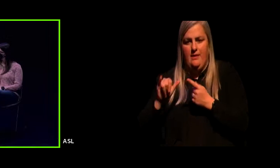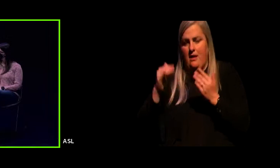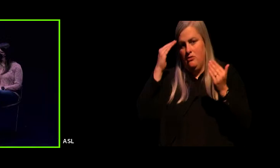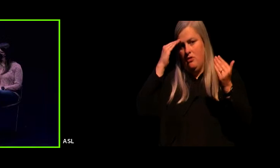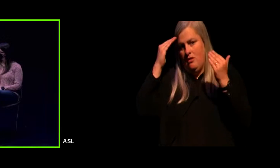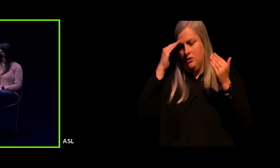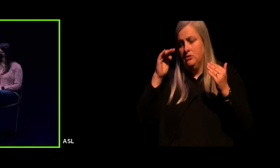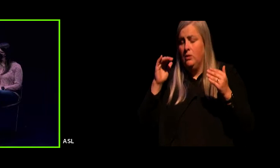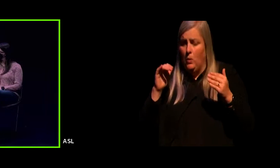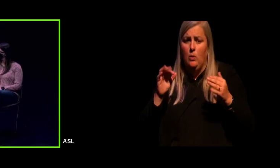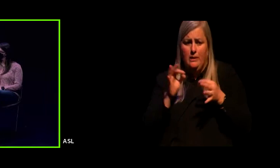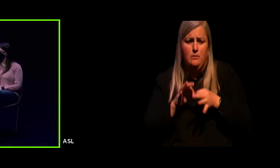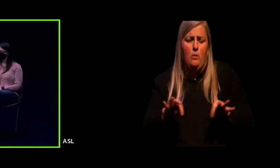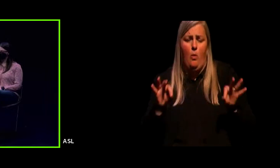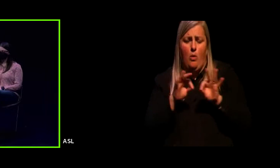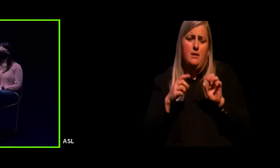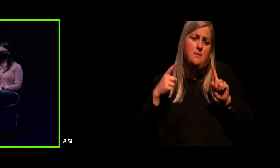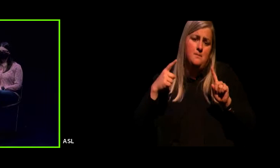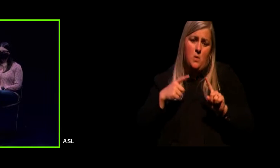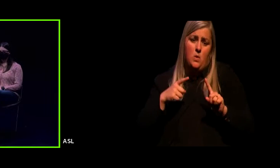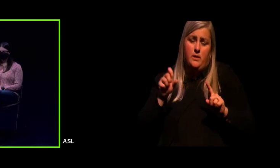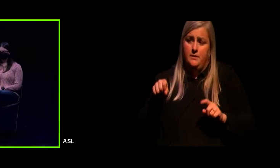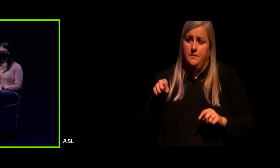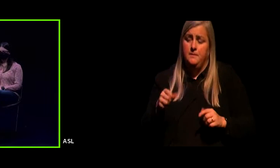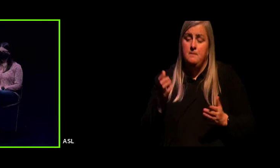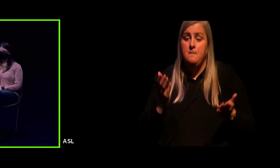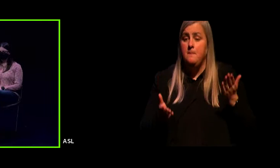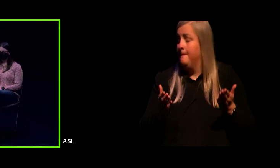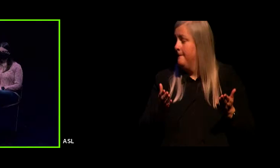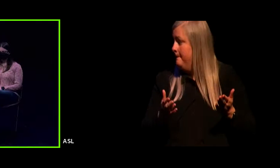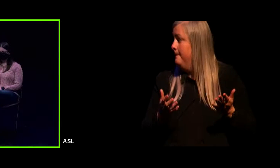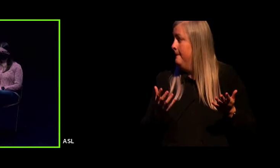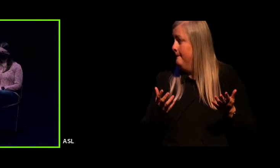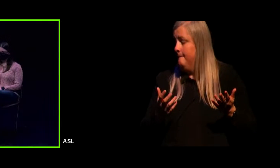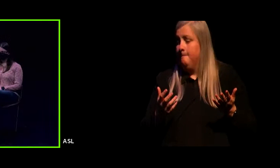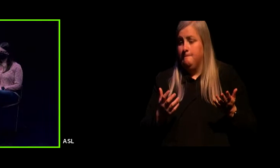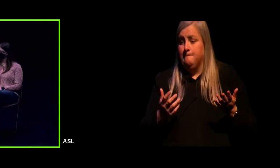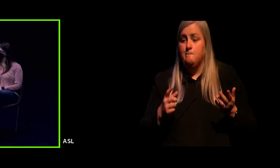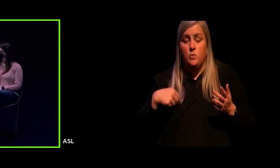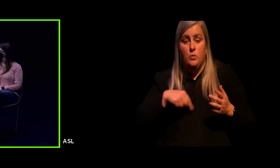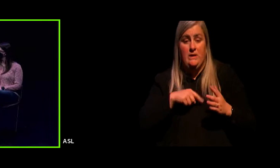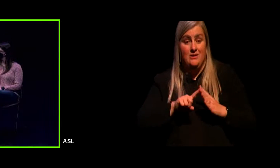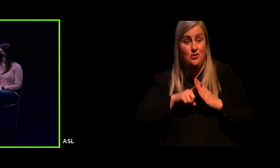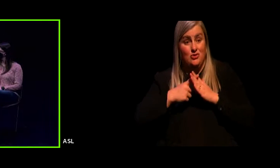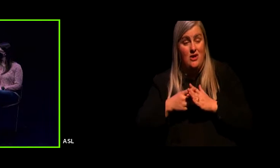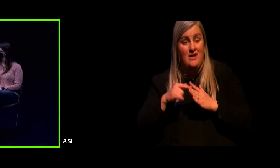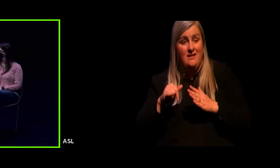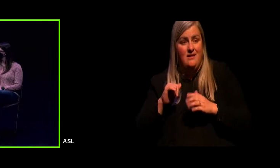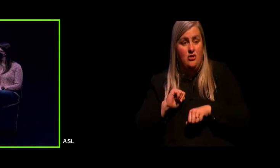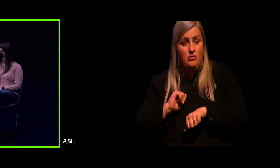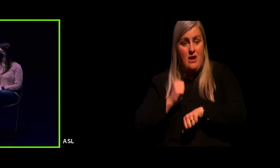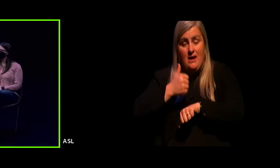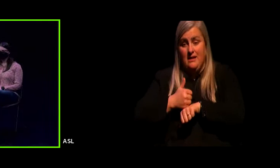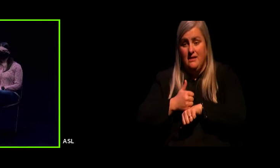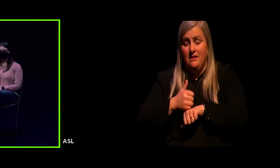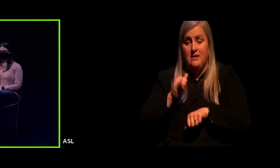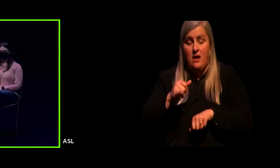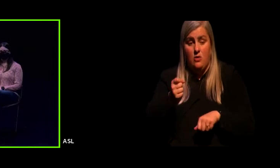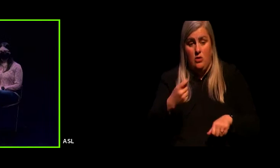that's a very crucial point, that maybe when museum initially started and were created, that's not a question that was